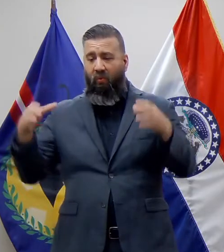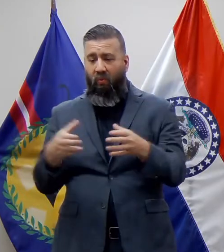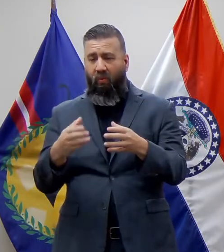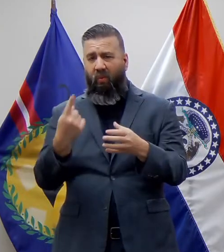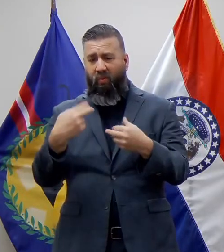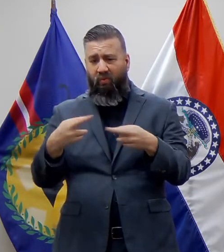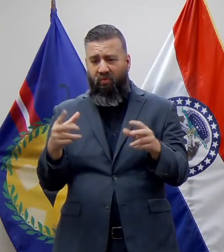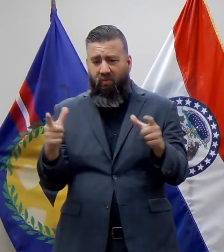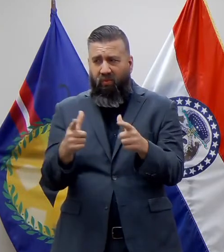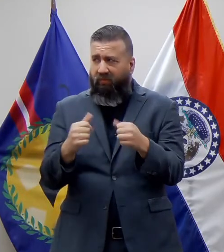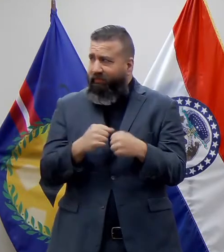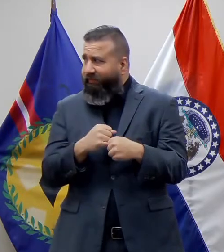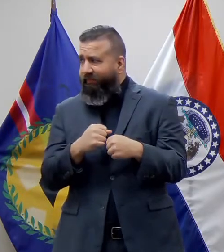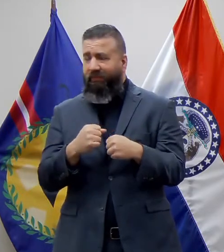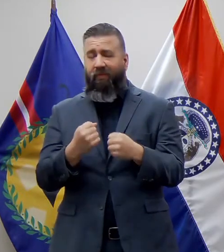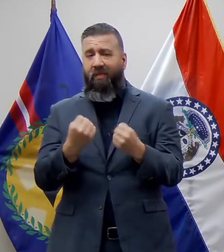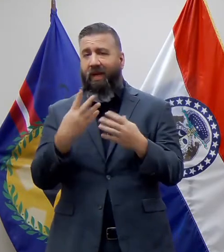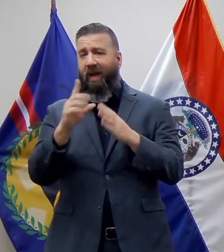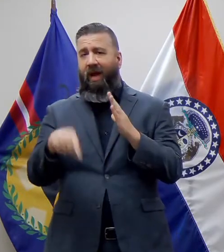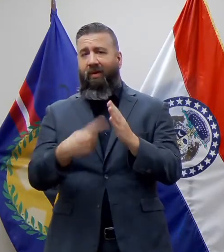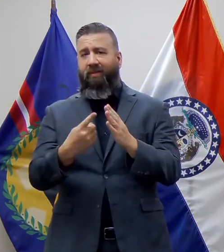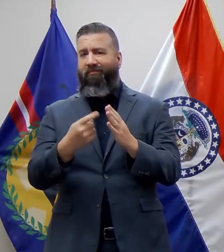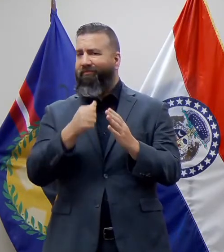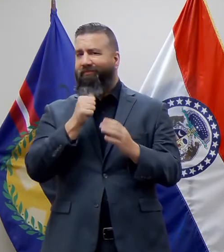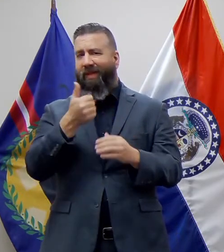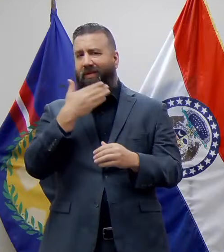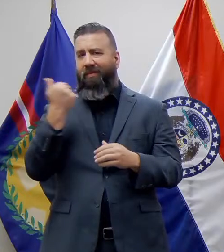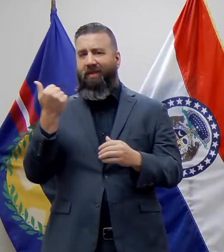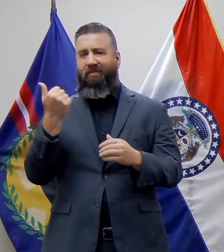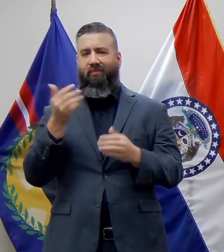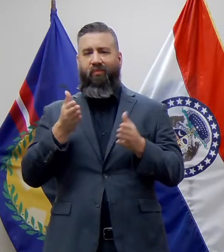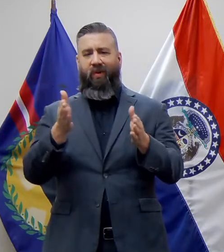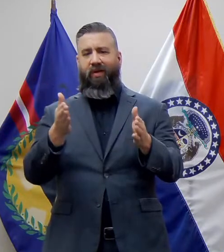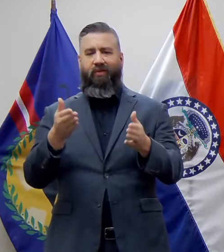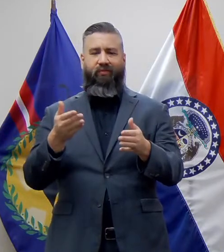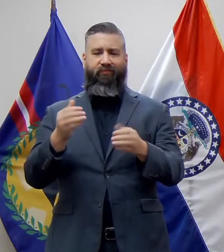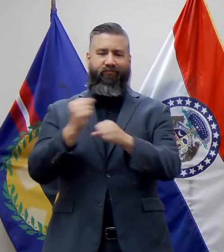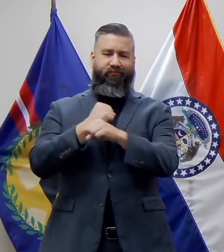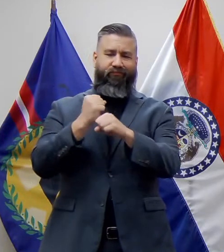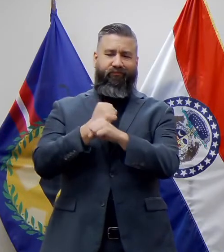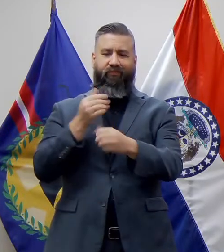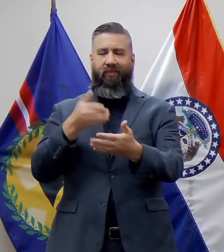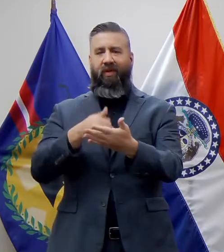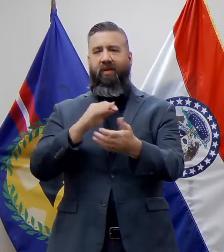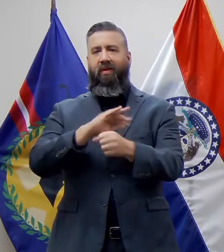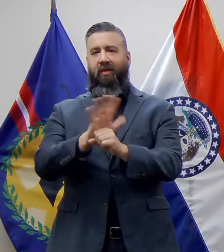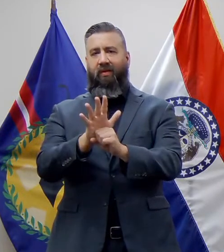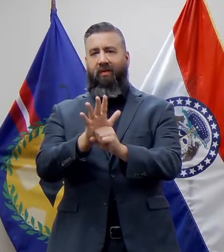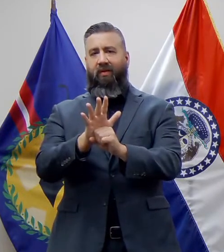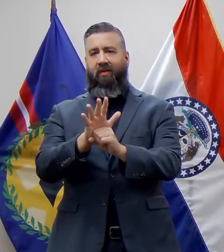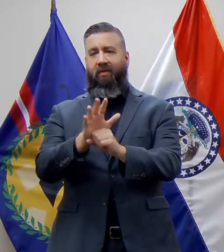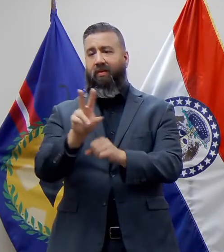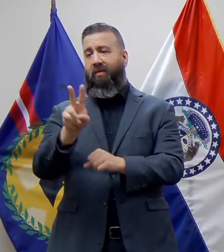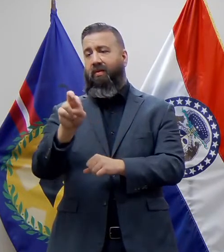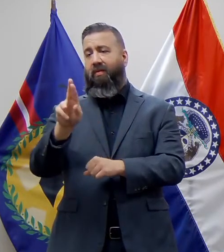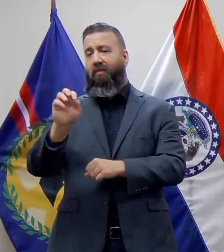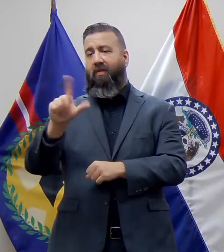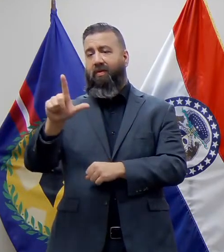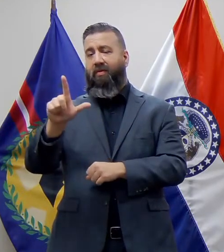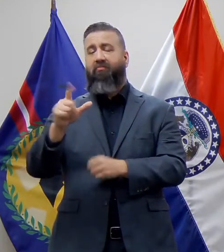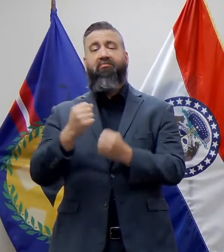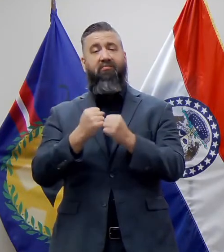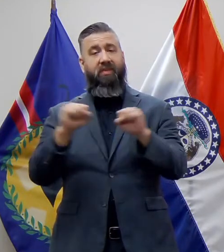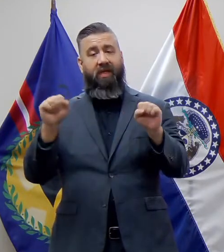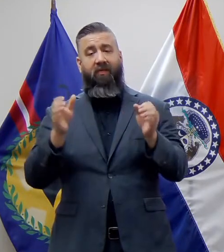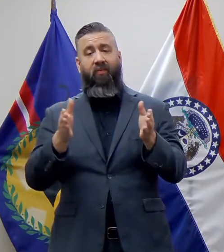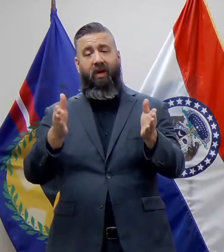this time is not the best way to combat these growing numbers. Virtual meetings are another way to safely do county business